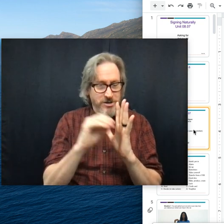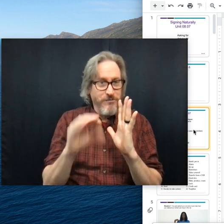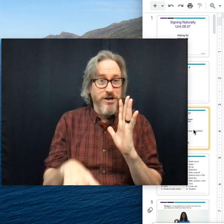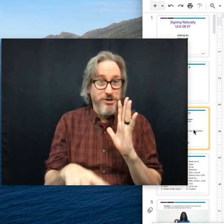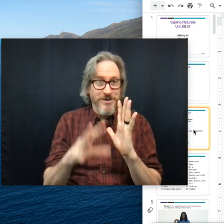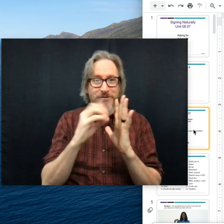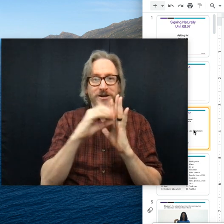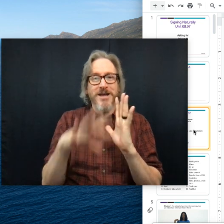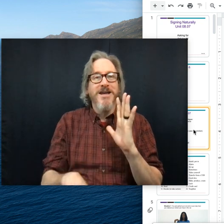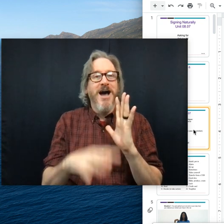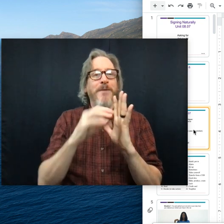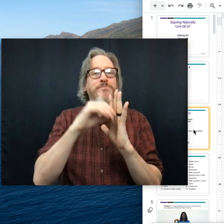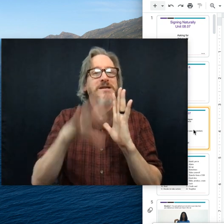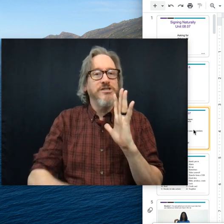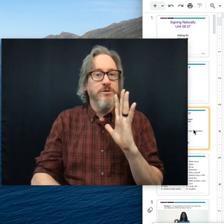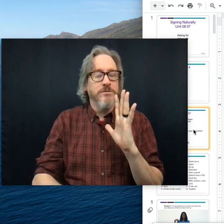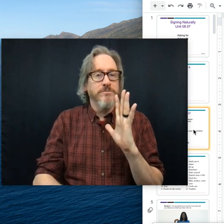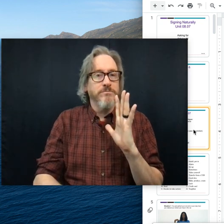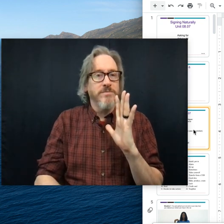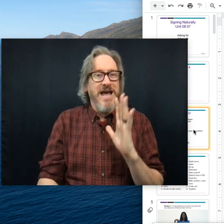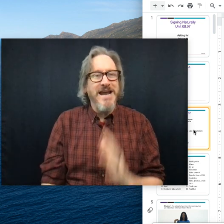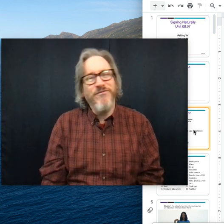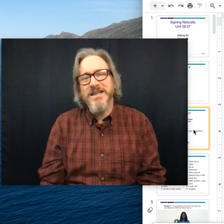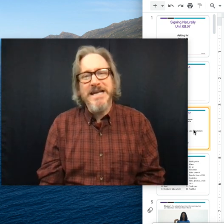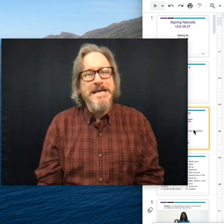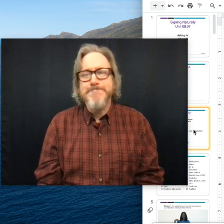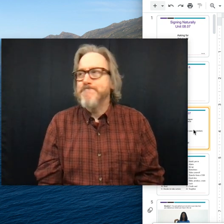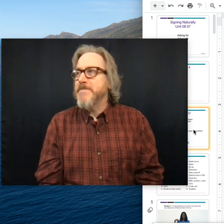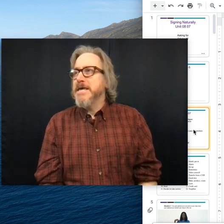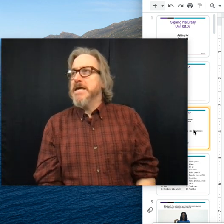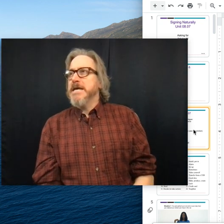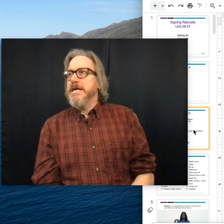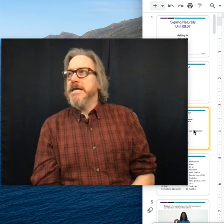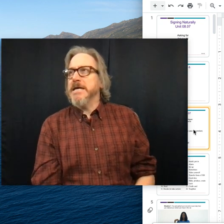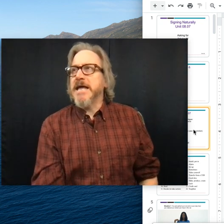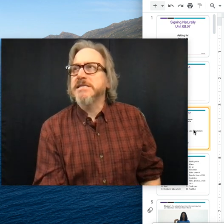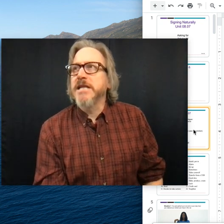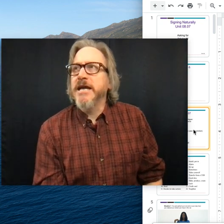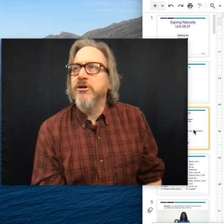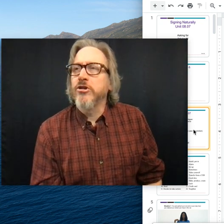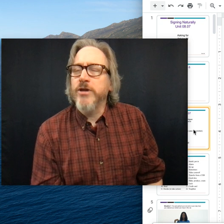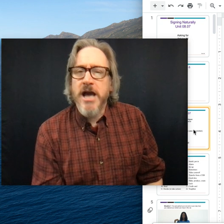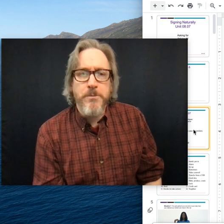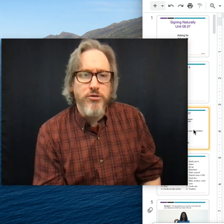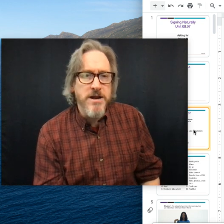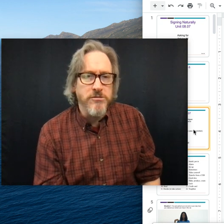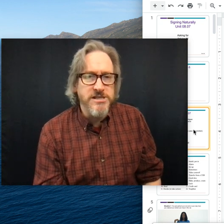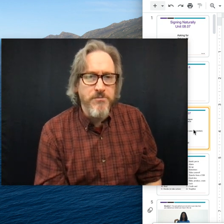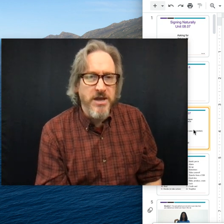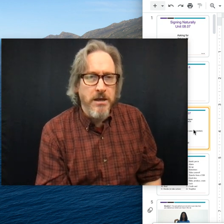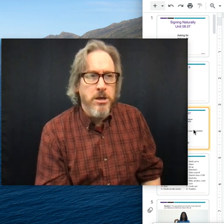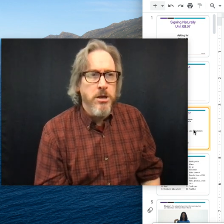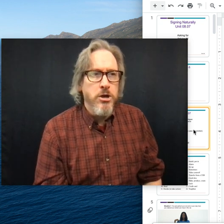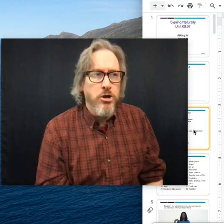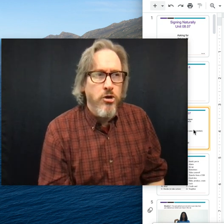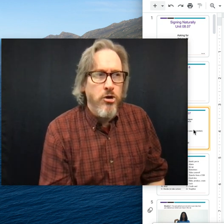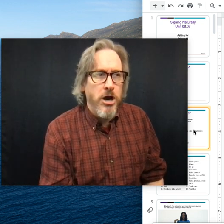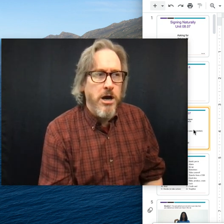Different issue with that one. Student. And I feel like that's like learning how to pronounce